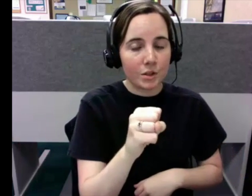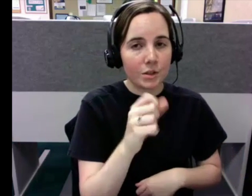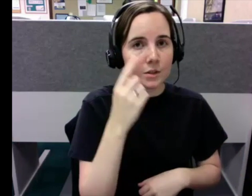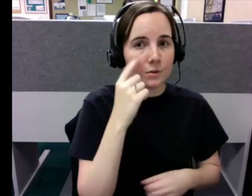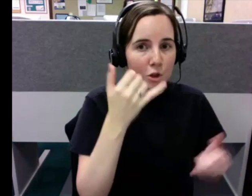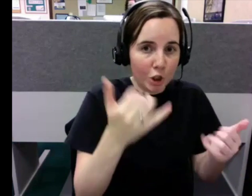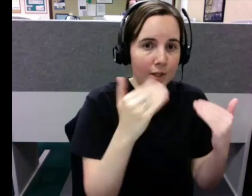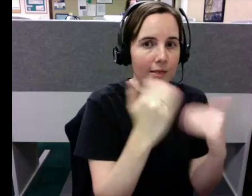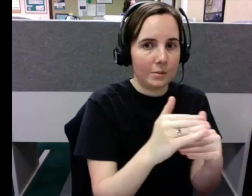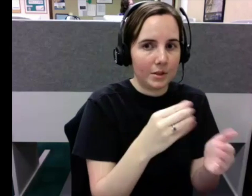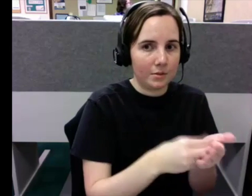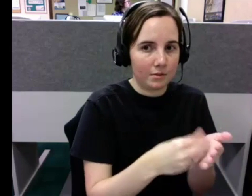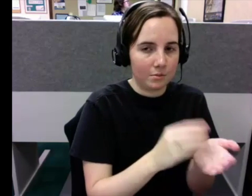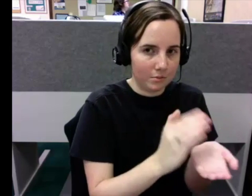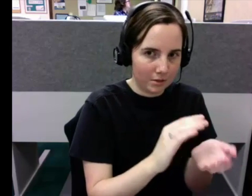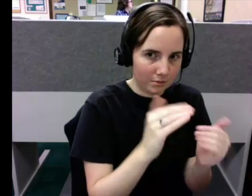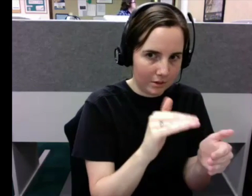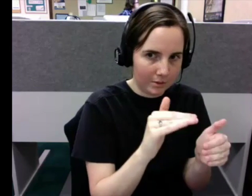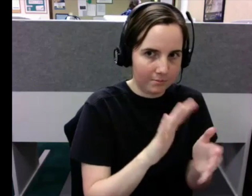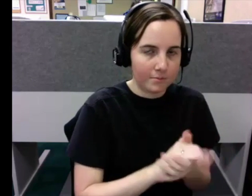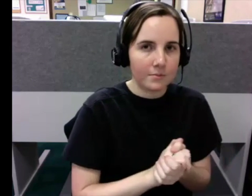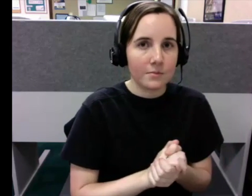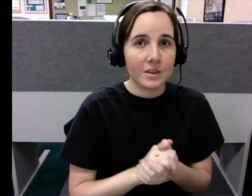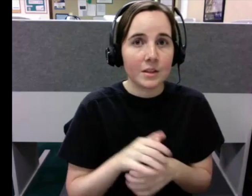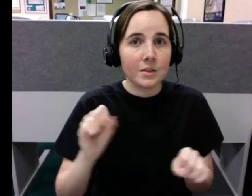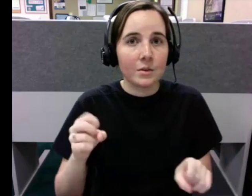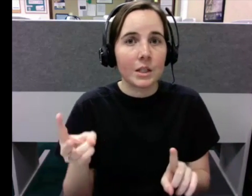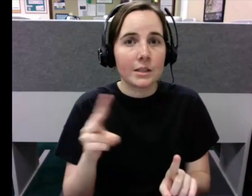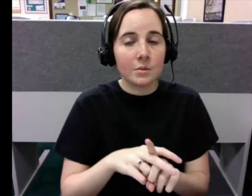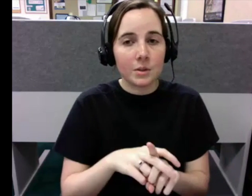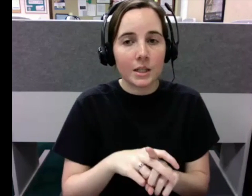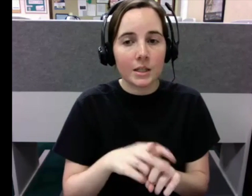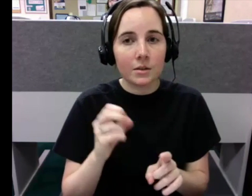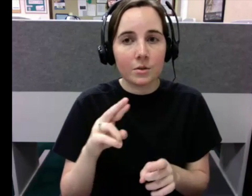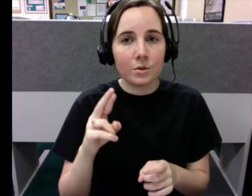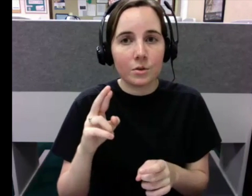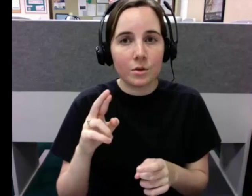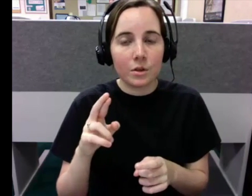You can apply online for extra help or get more information at